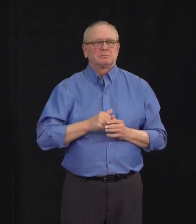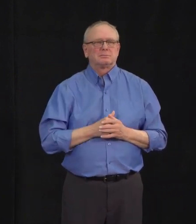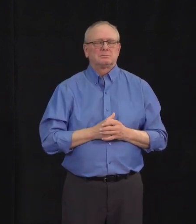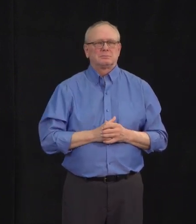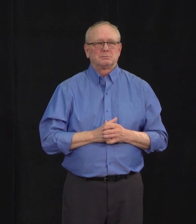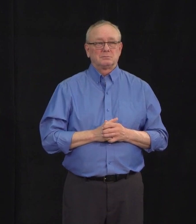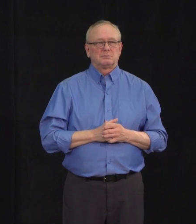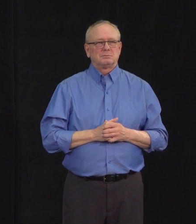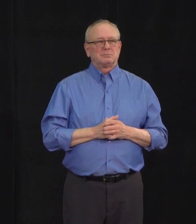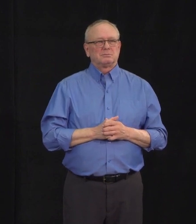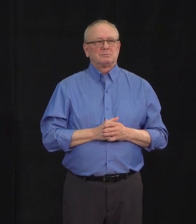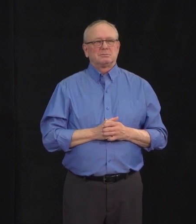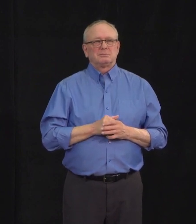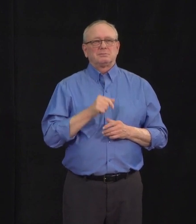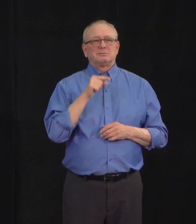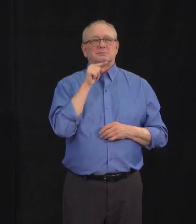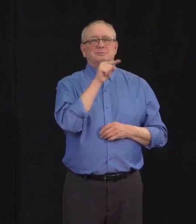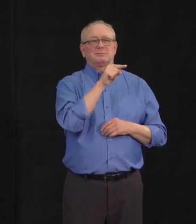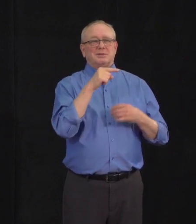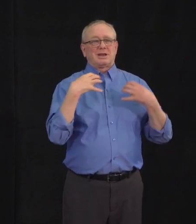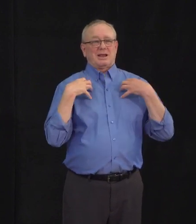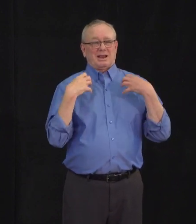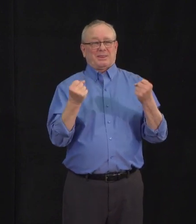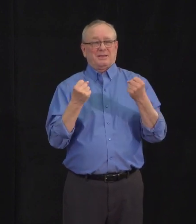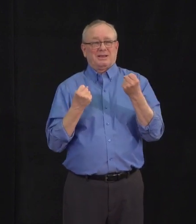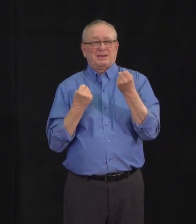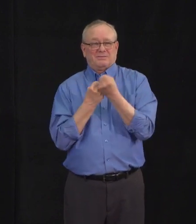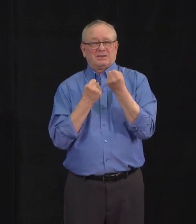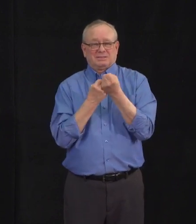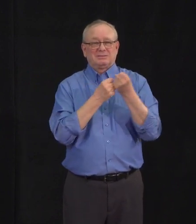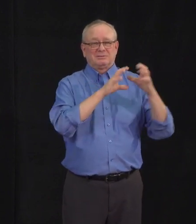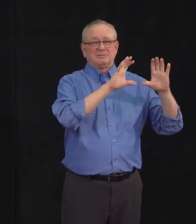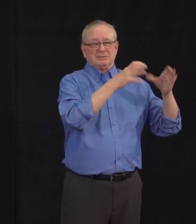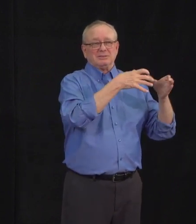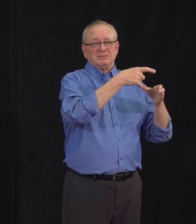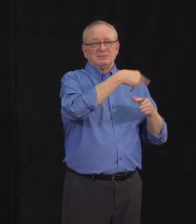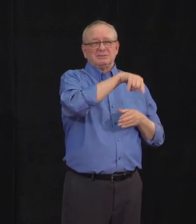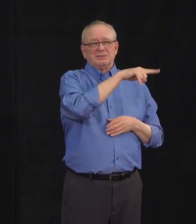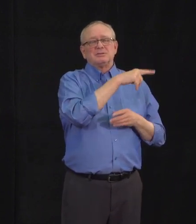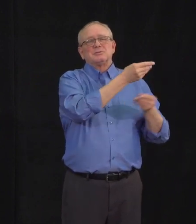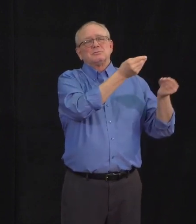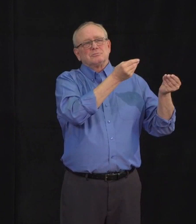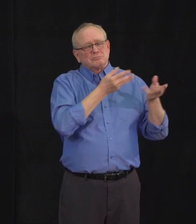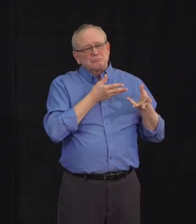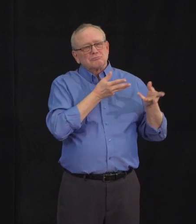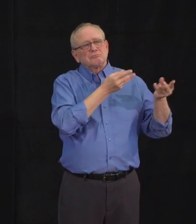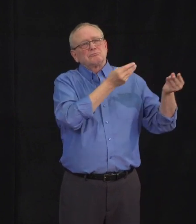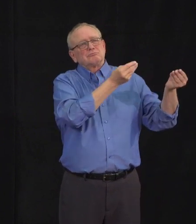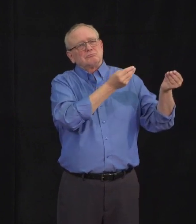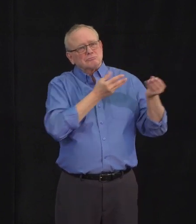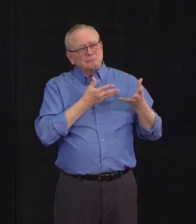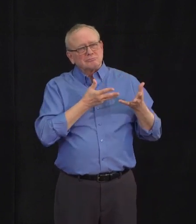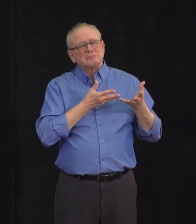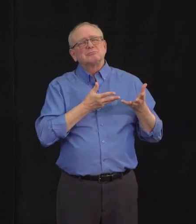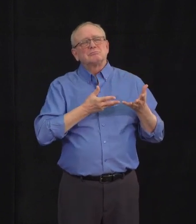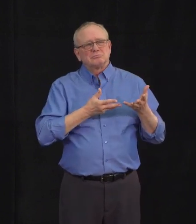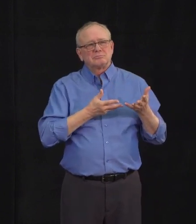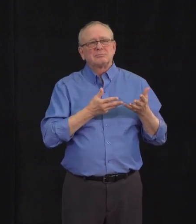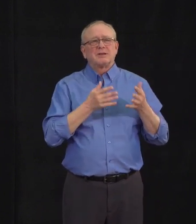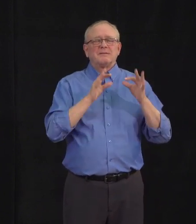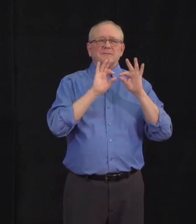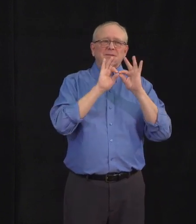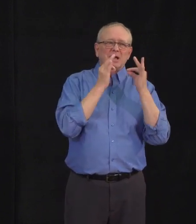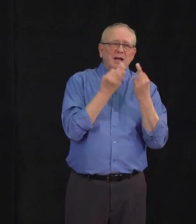Health Advocate, and so there have been instances where people want to visit a loved one who is in